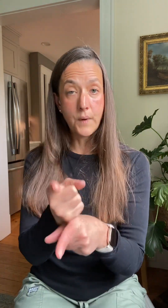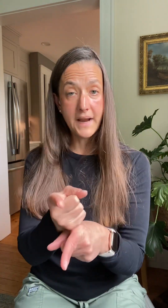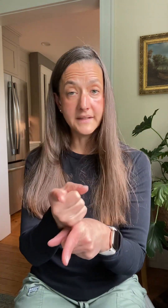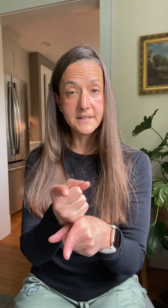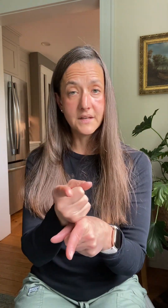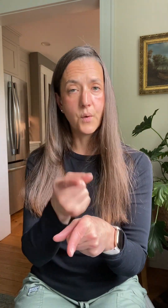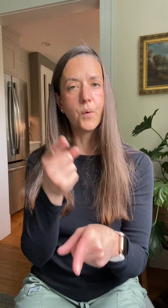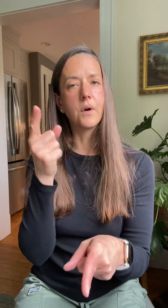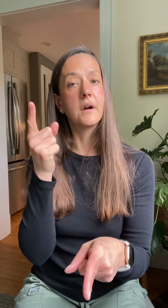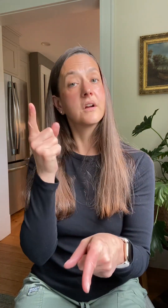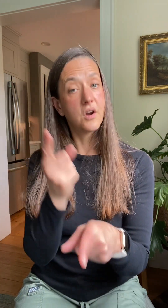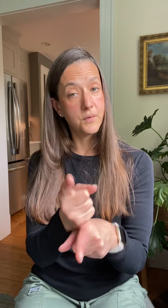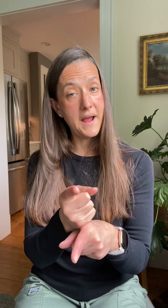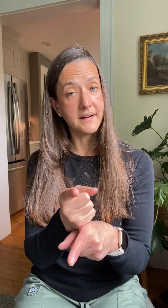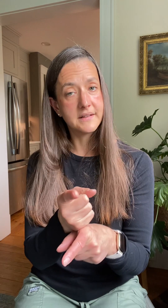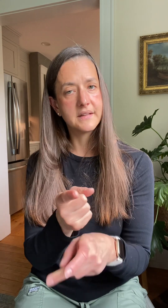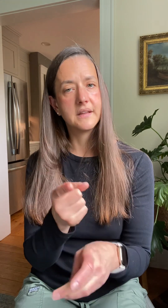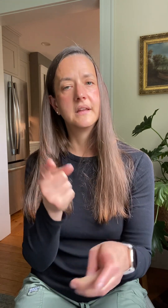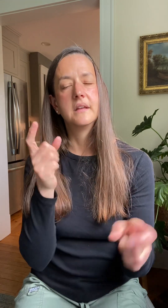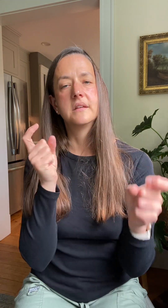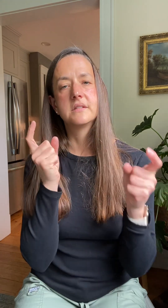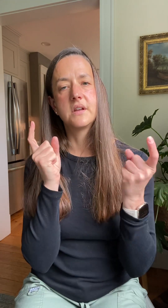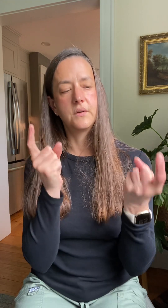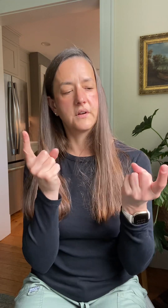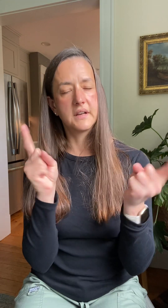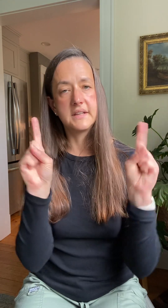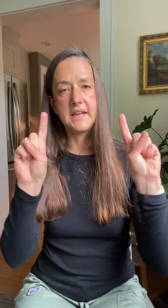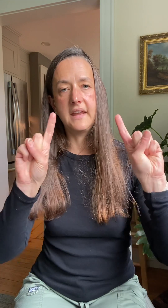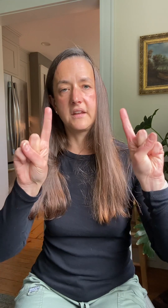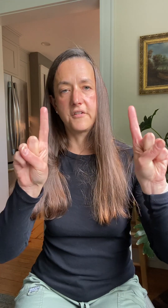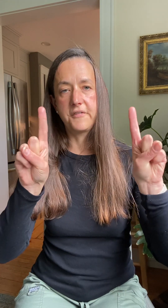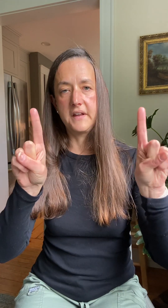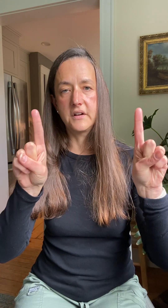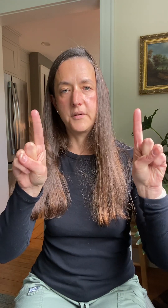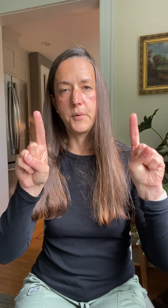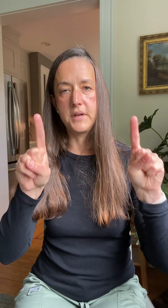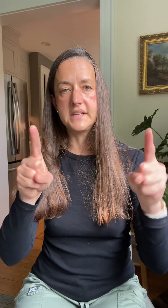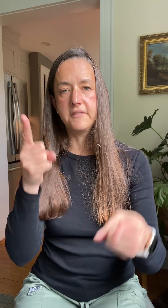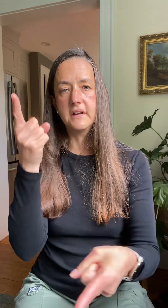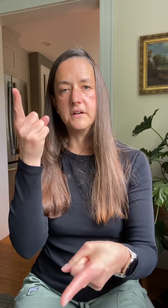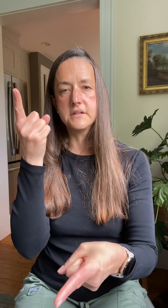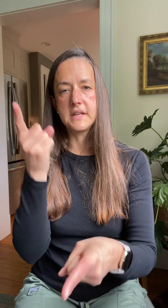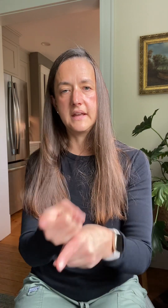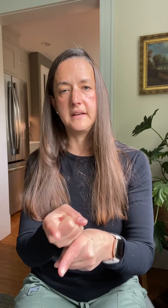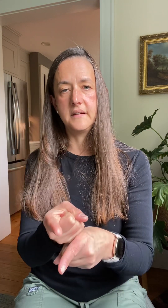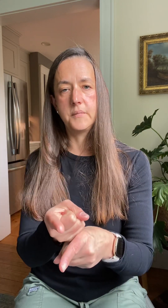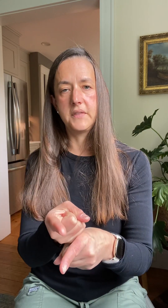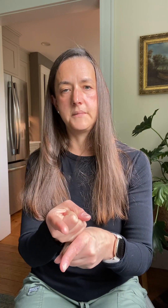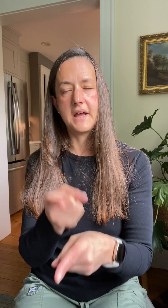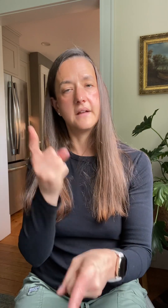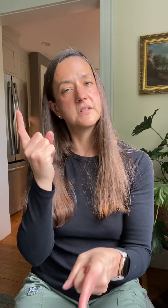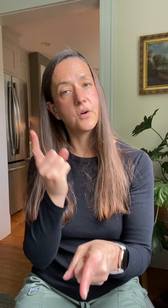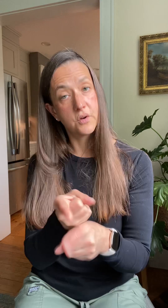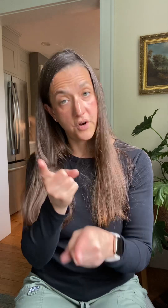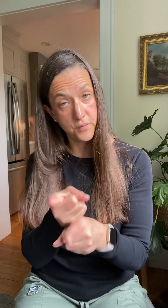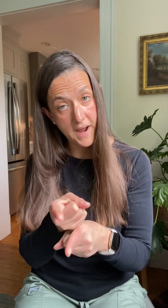Right or correct. So you're going to take your finger, your pointing fingers, and put them down. So